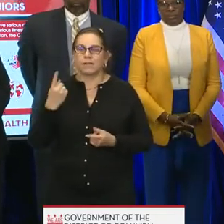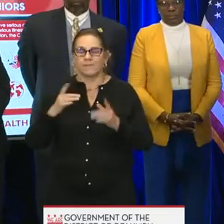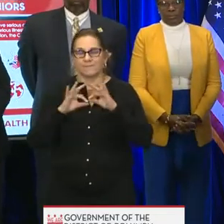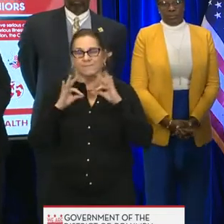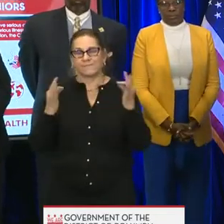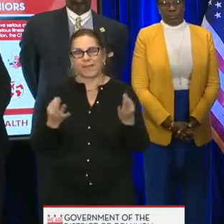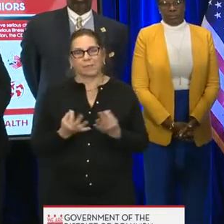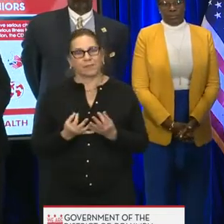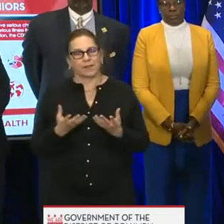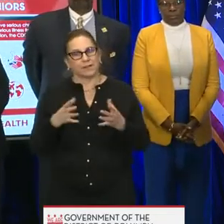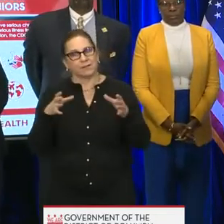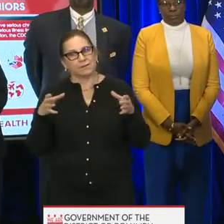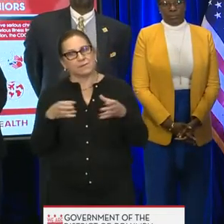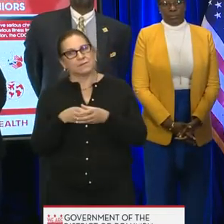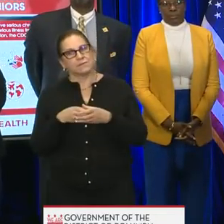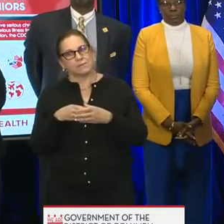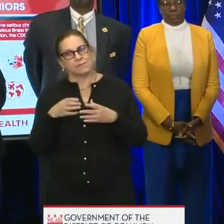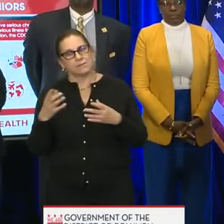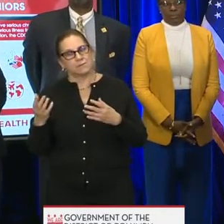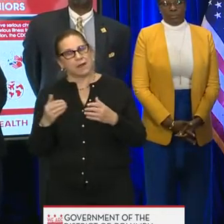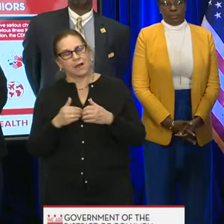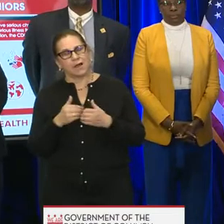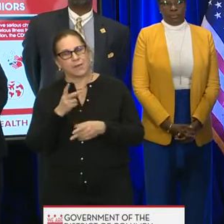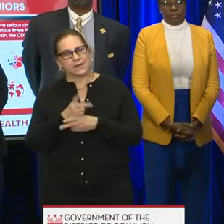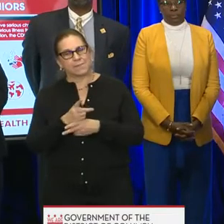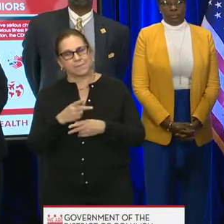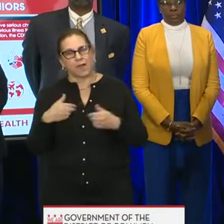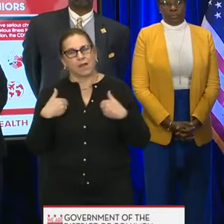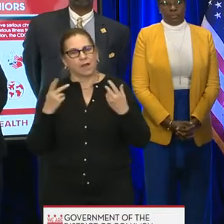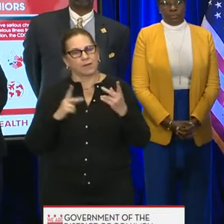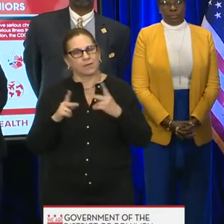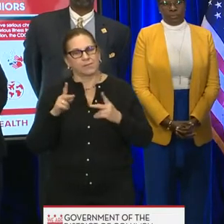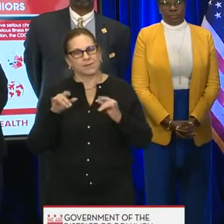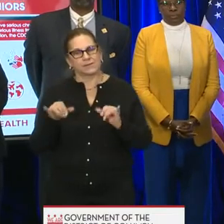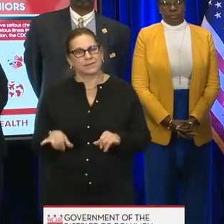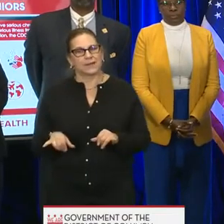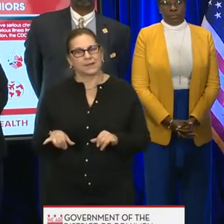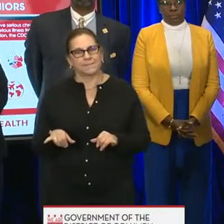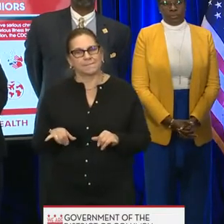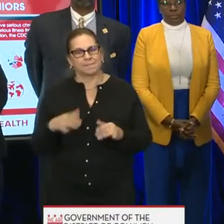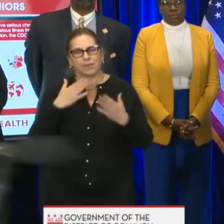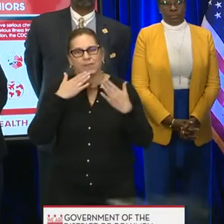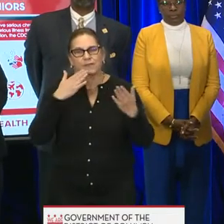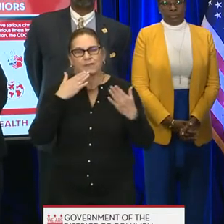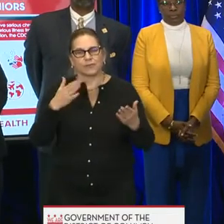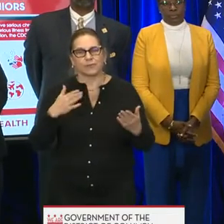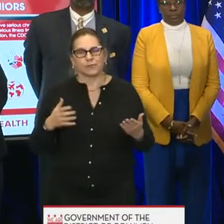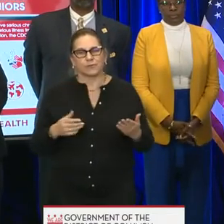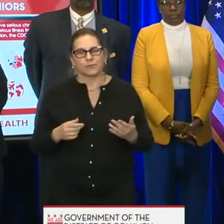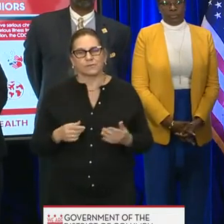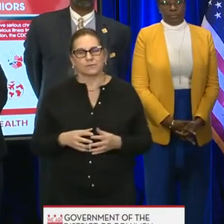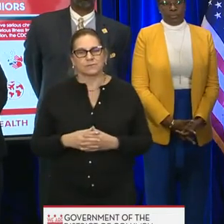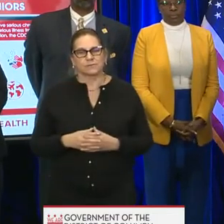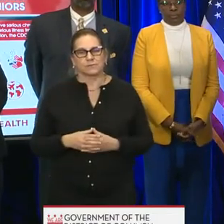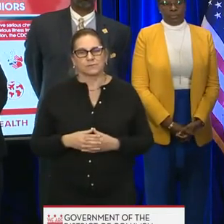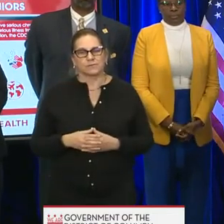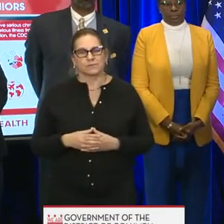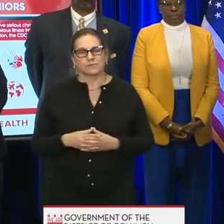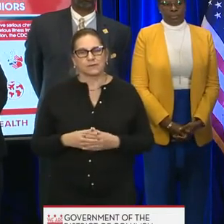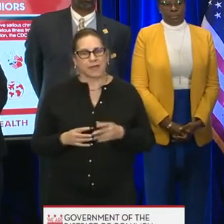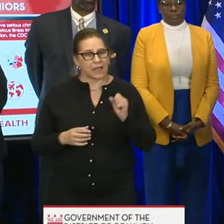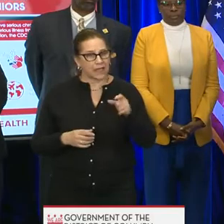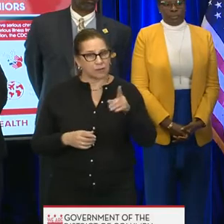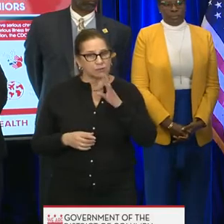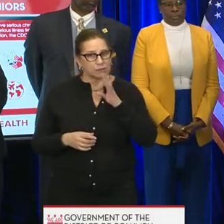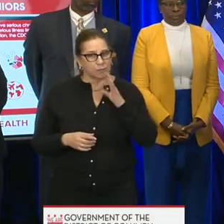young people engaged and involved. Thank you, everyone. Can we get an update on the 3 cases with unknown causes? Have we